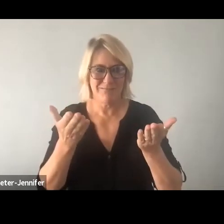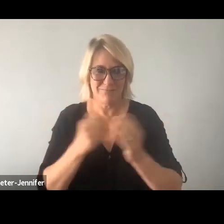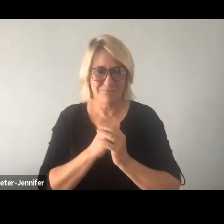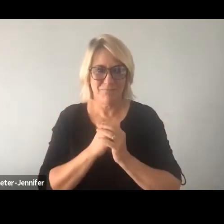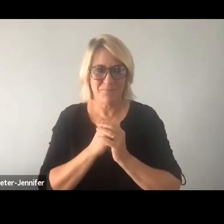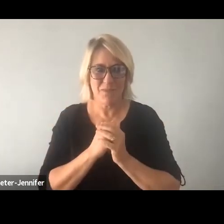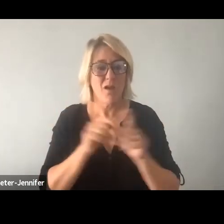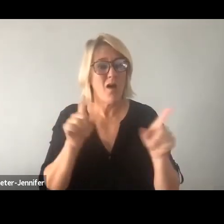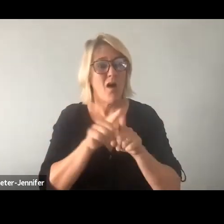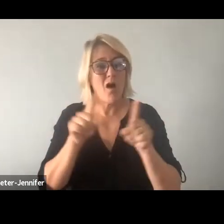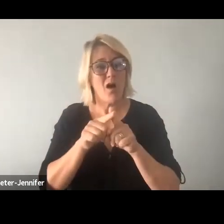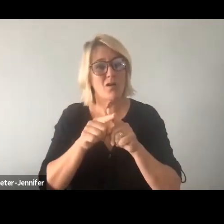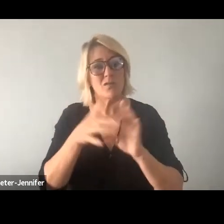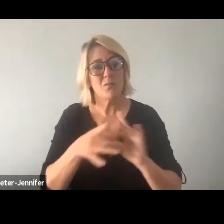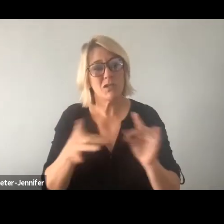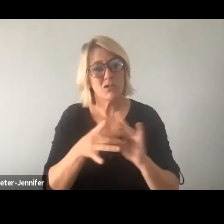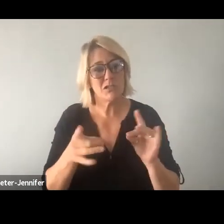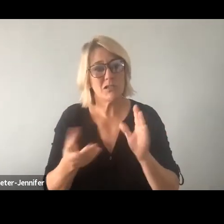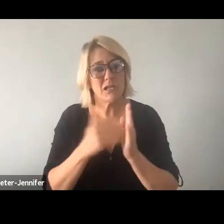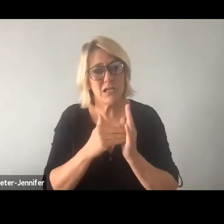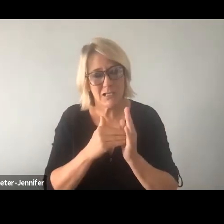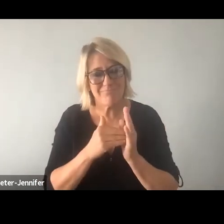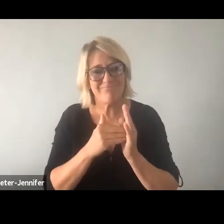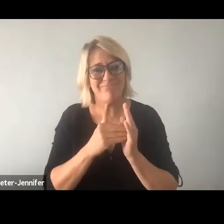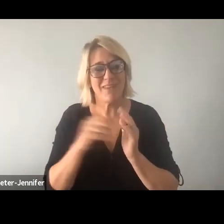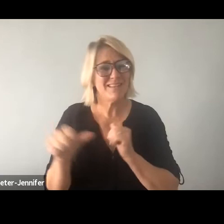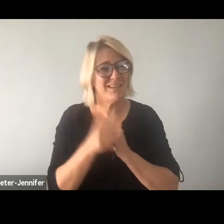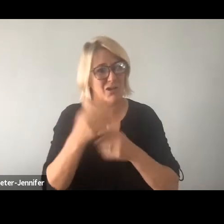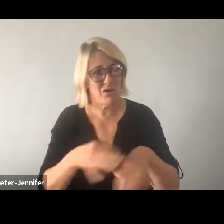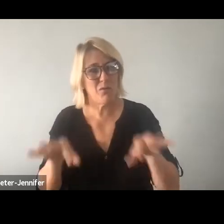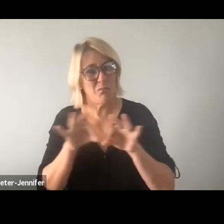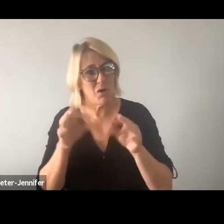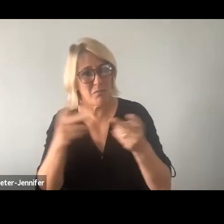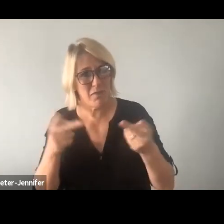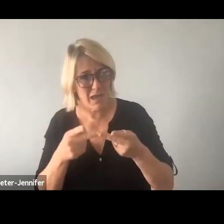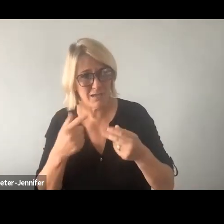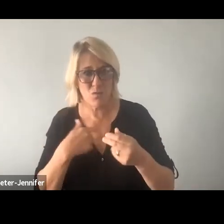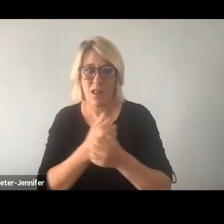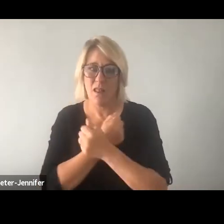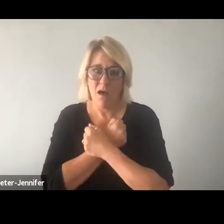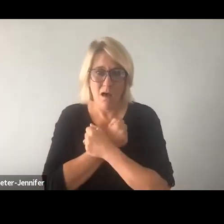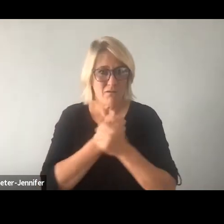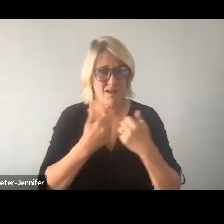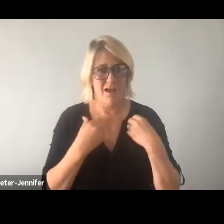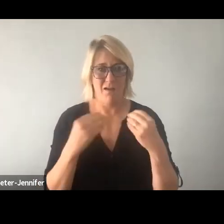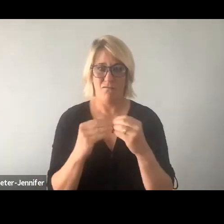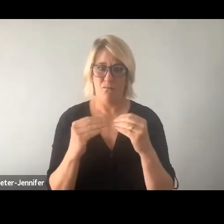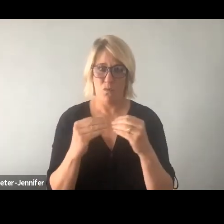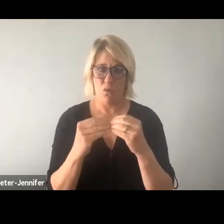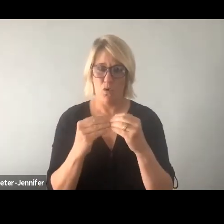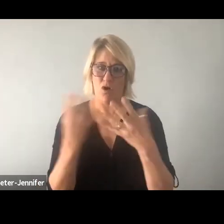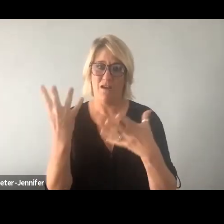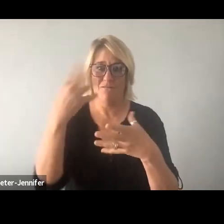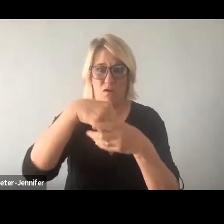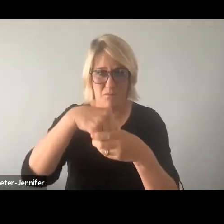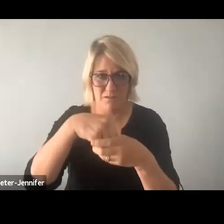I want to also briefly mention, and again, this is another important place where we'd love to have more SIL engagement,